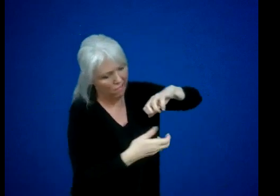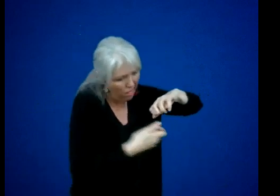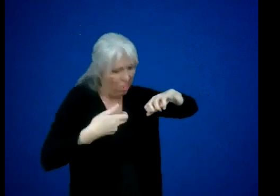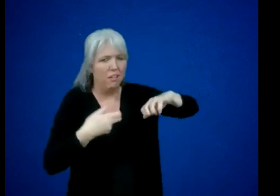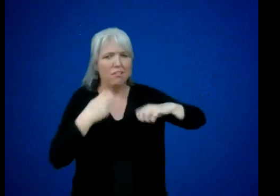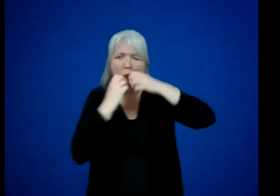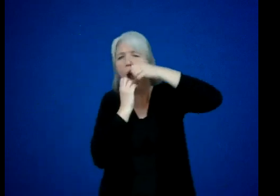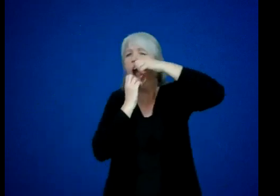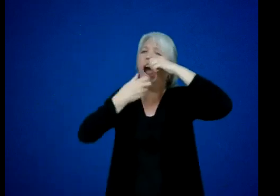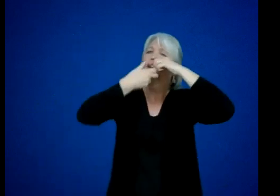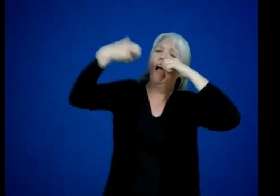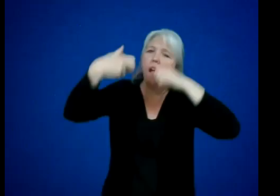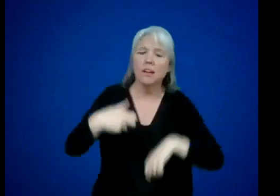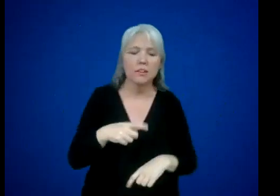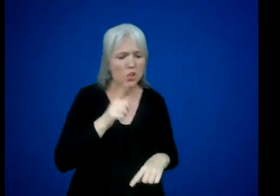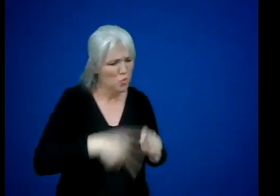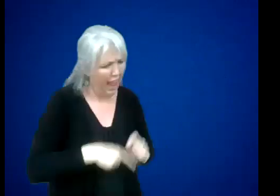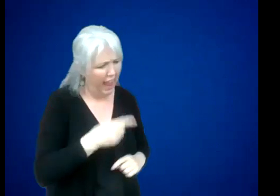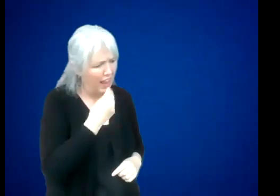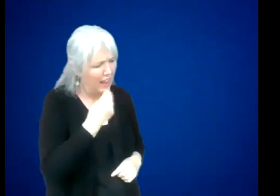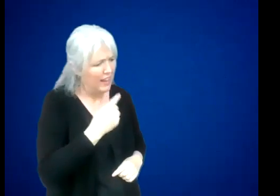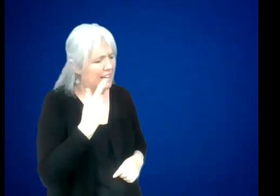"You can't eat candy wrappers," I told him.